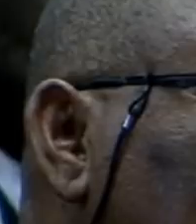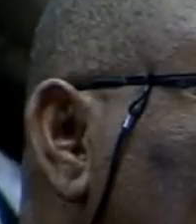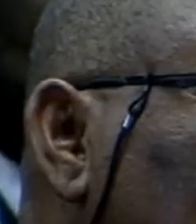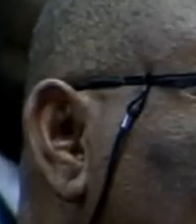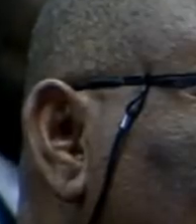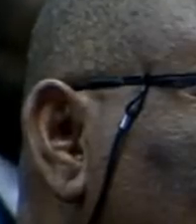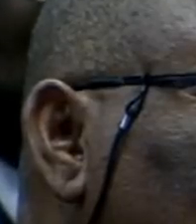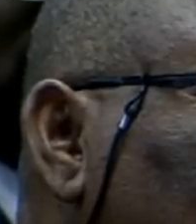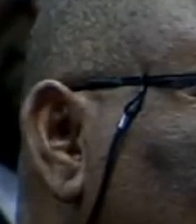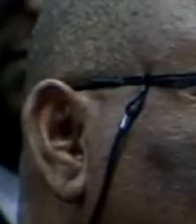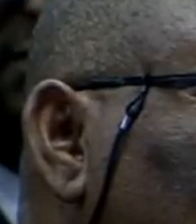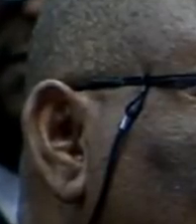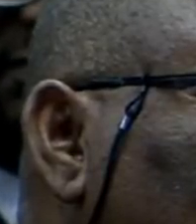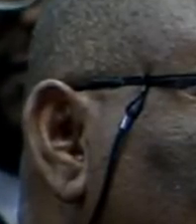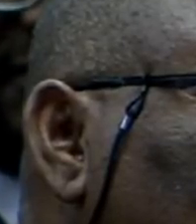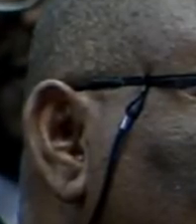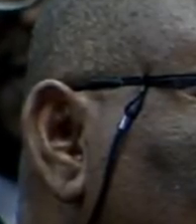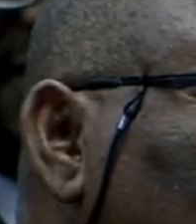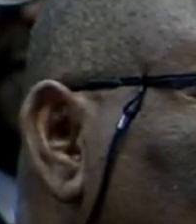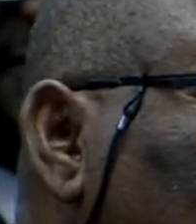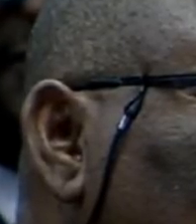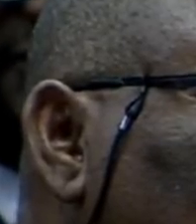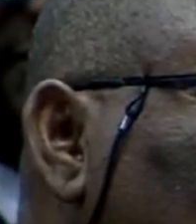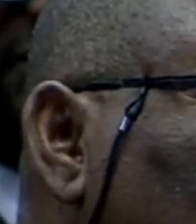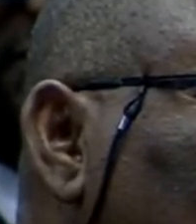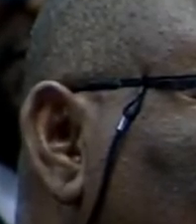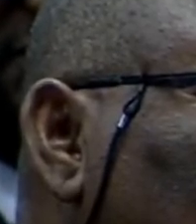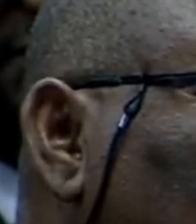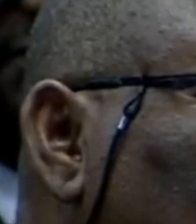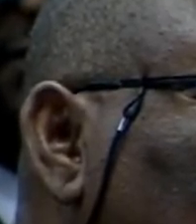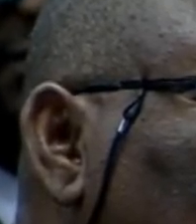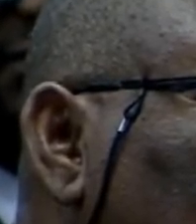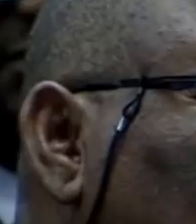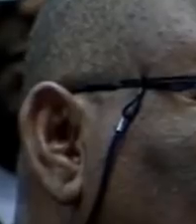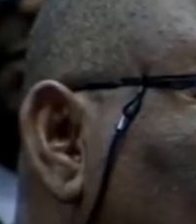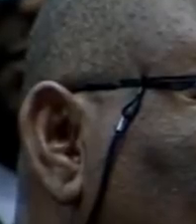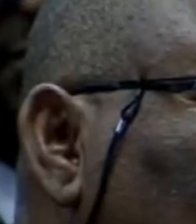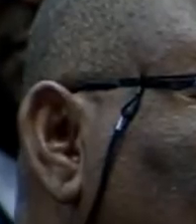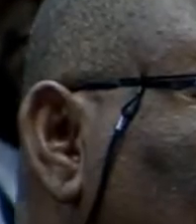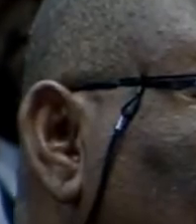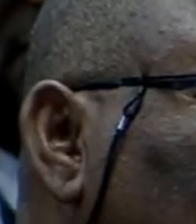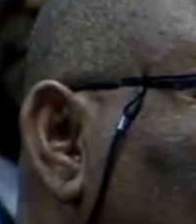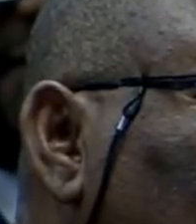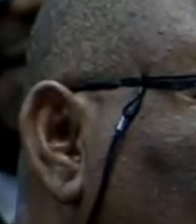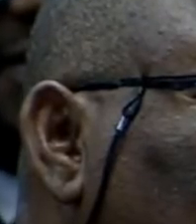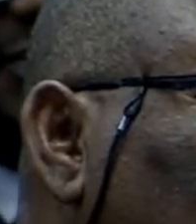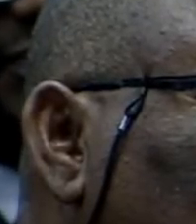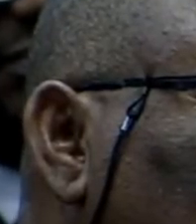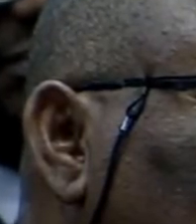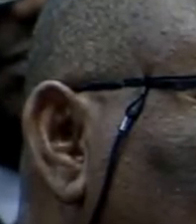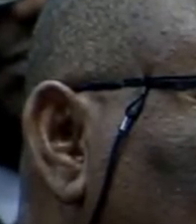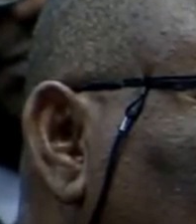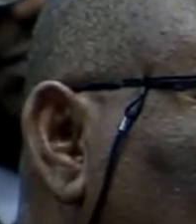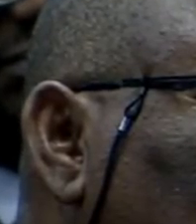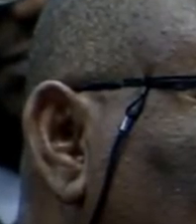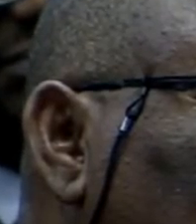really see that as part of its responsibility to unite bodies that can make a